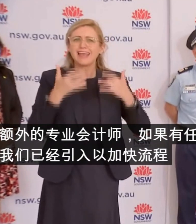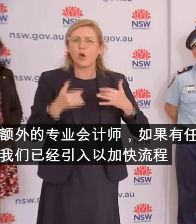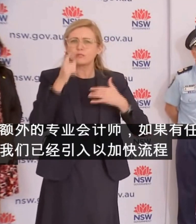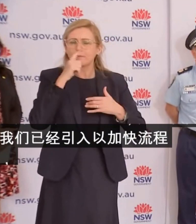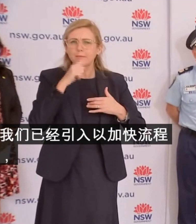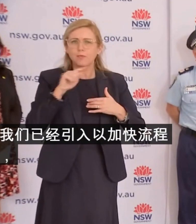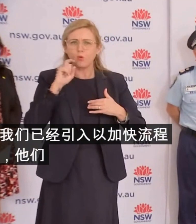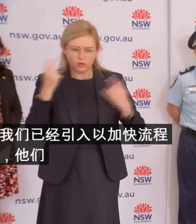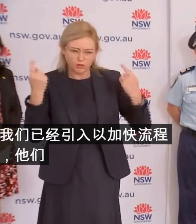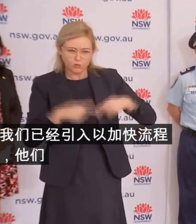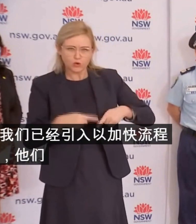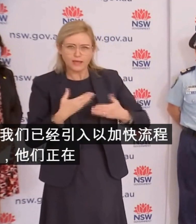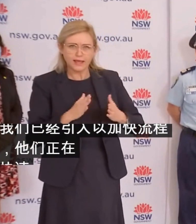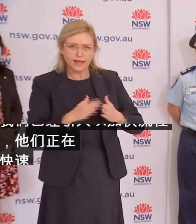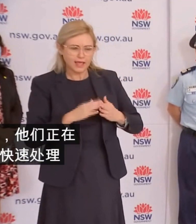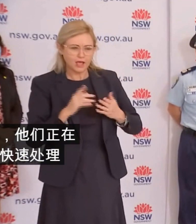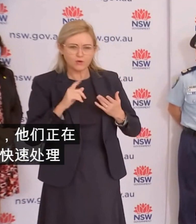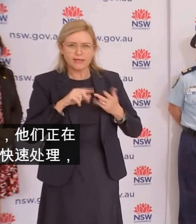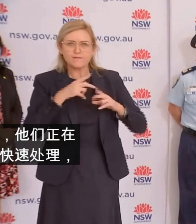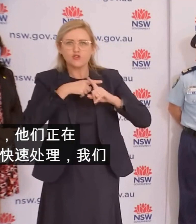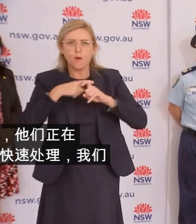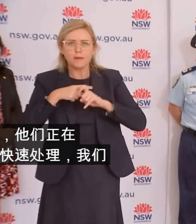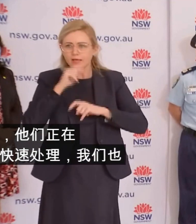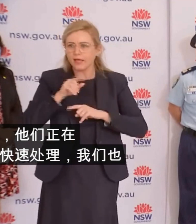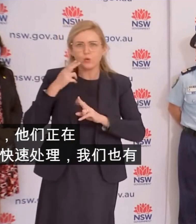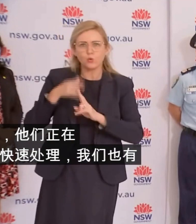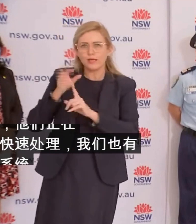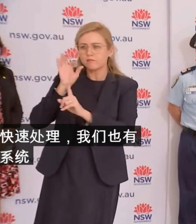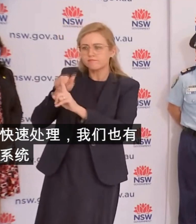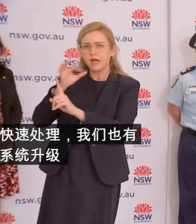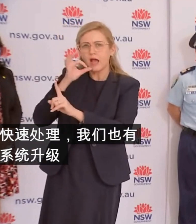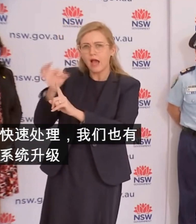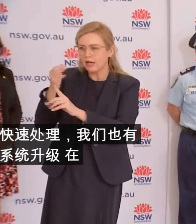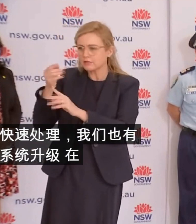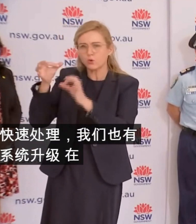up the process. If there are any questions, they're being dealt with very quickly. And we also have